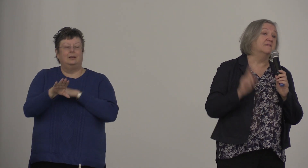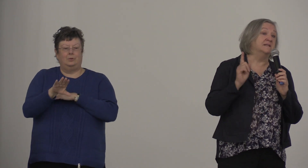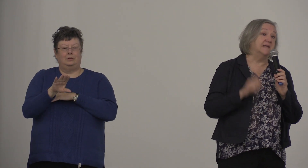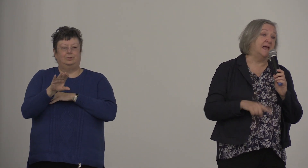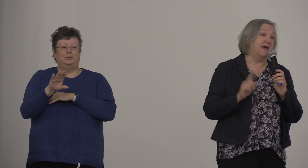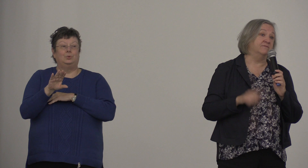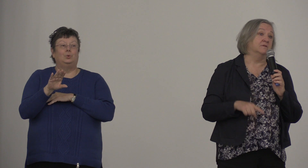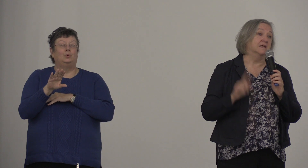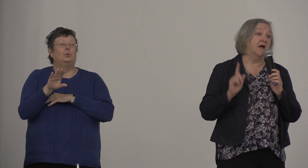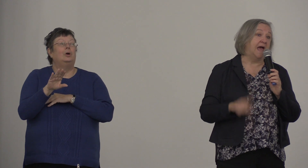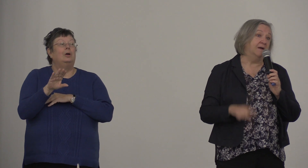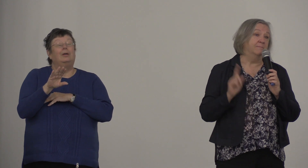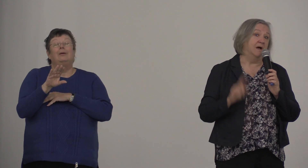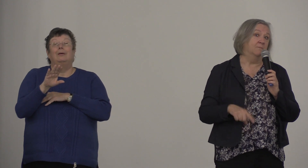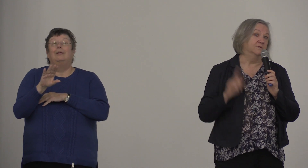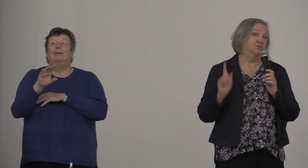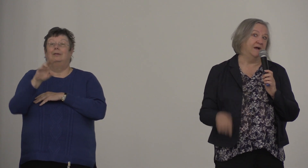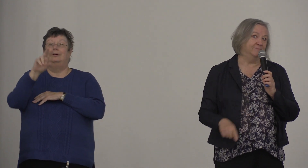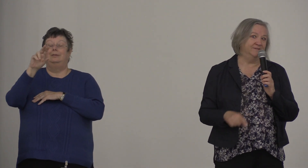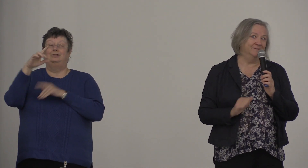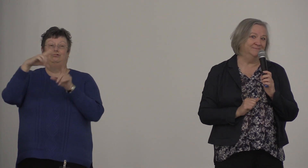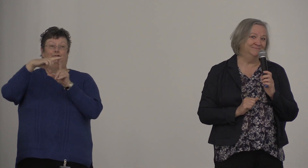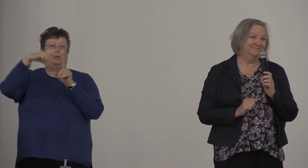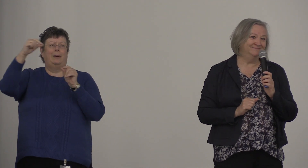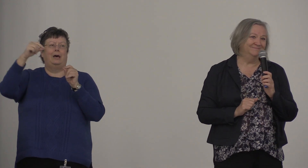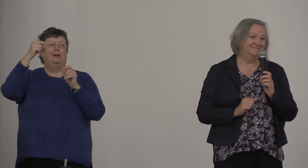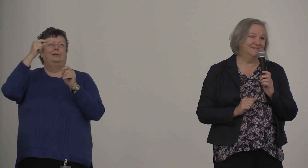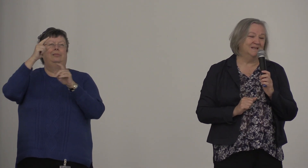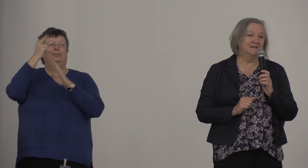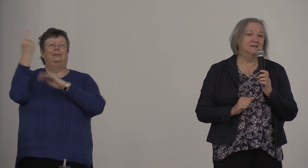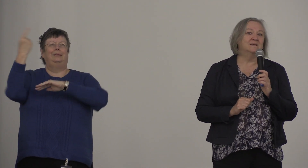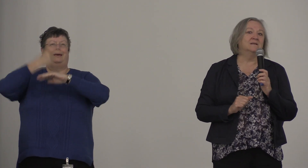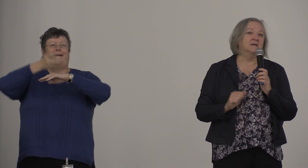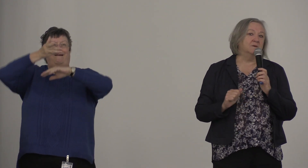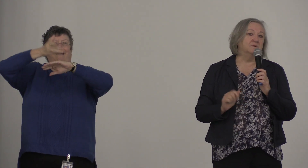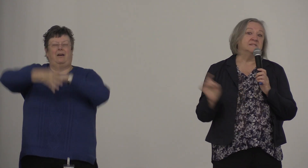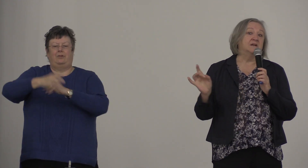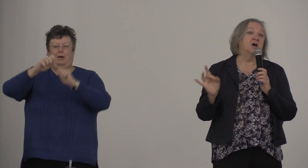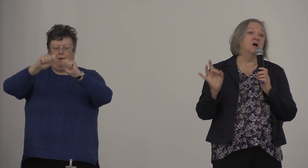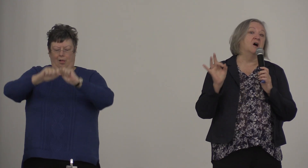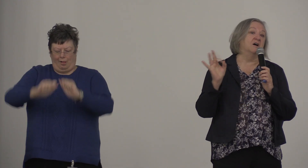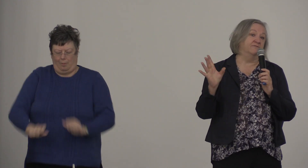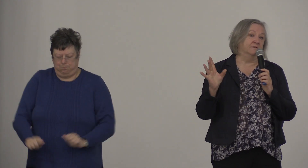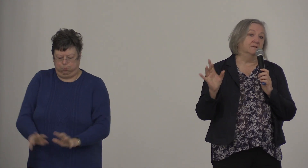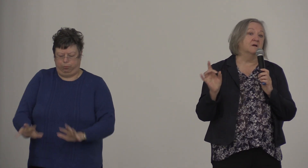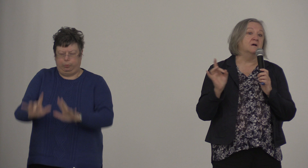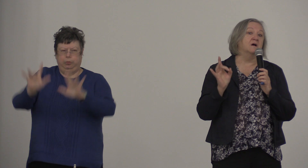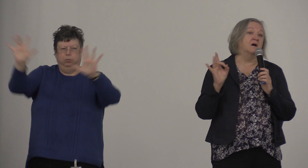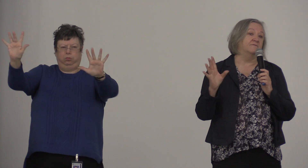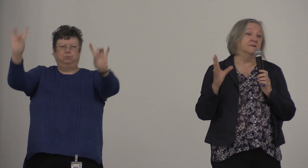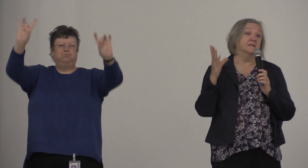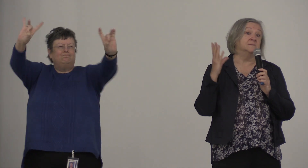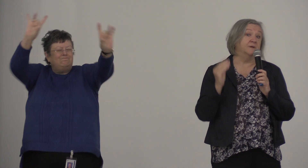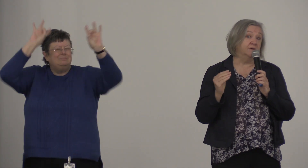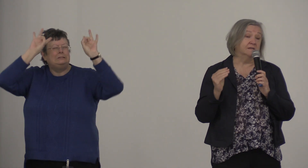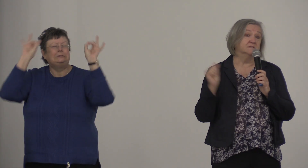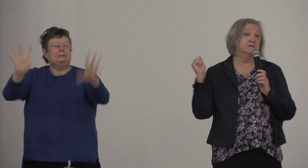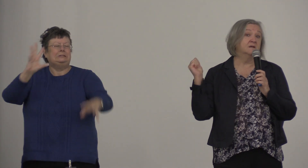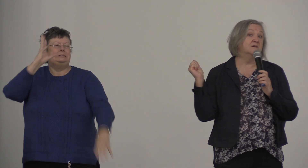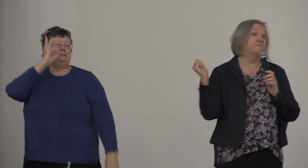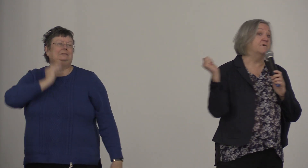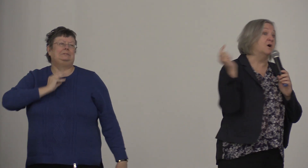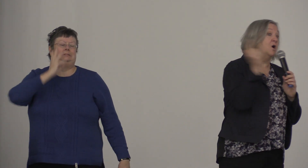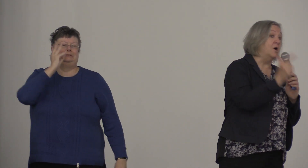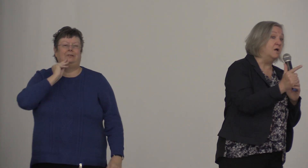Nagasaki the day after the atom bomb was dropped. It was an awful, awful